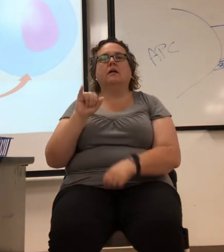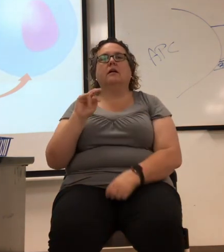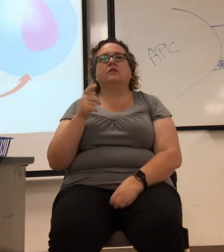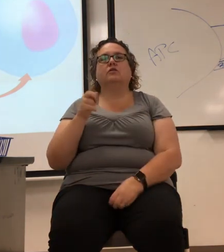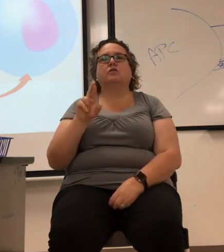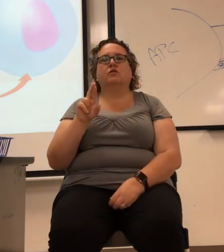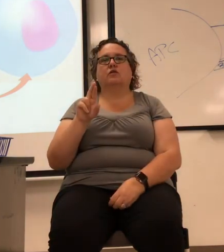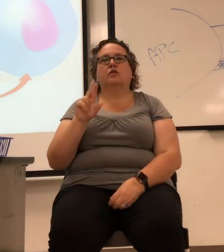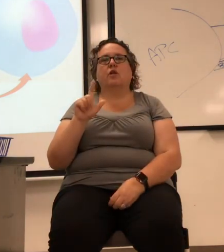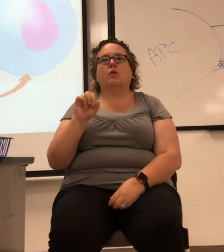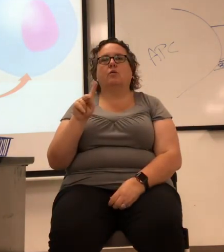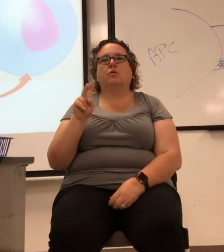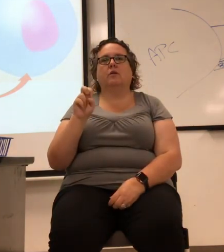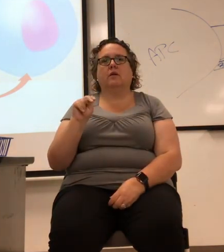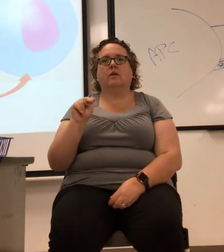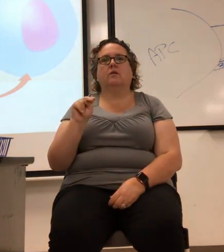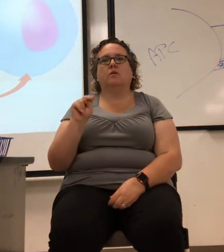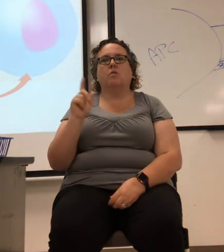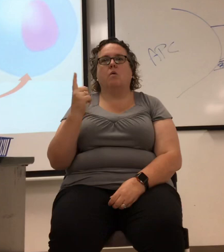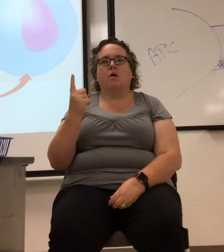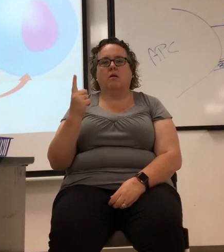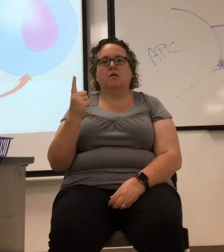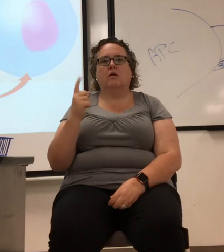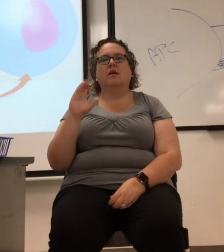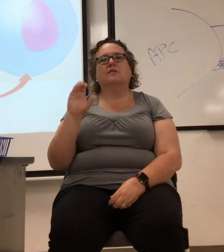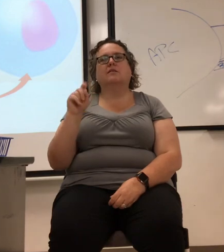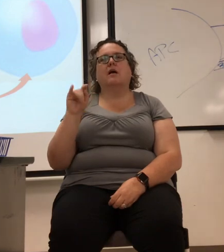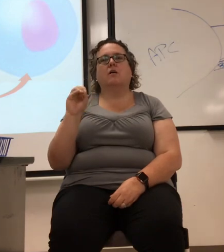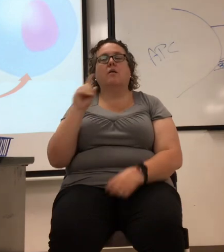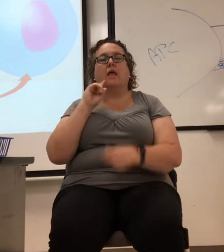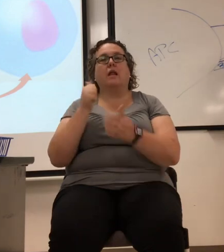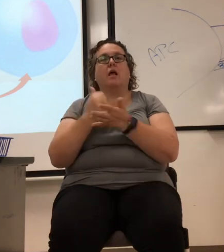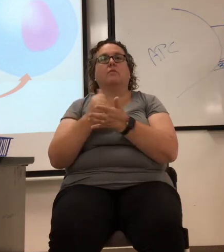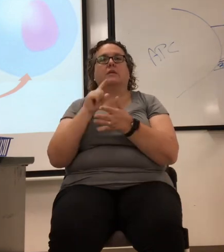interleukin-1, a cytokine that helps this activation process.